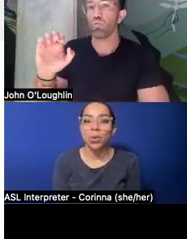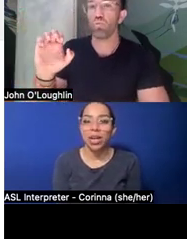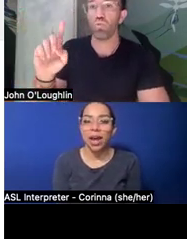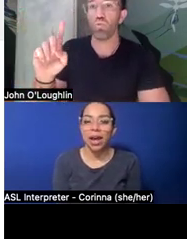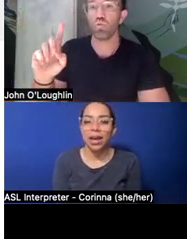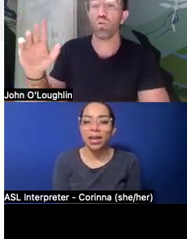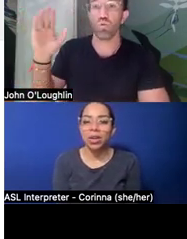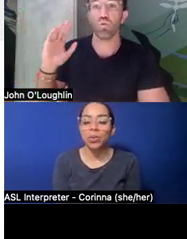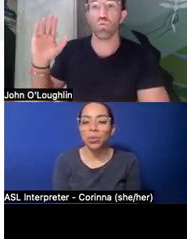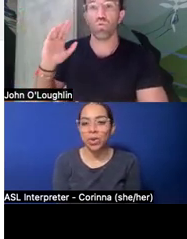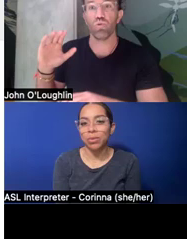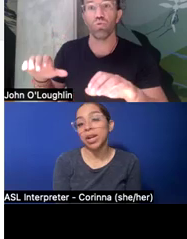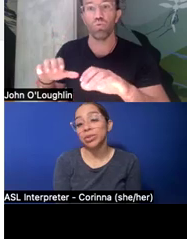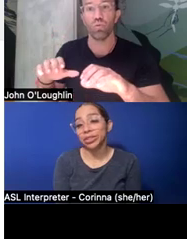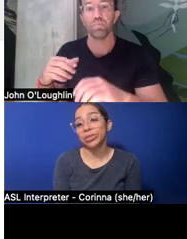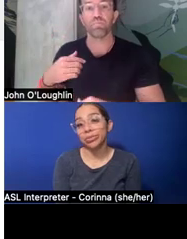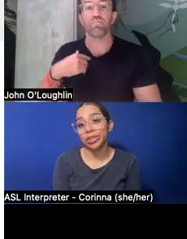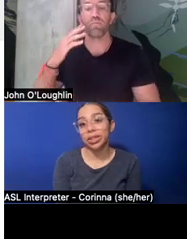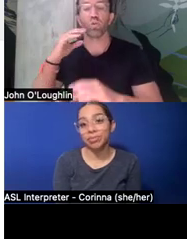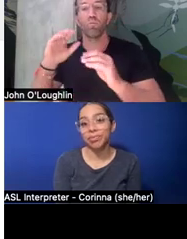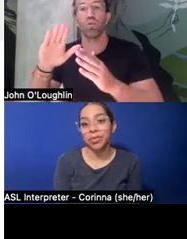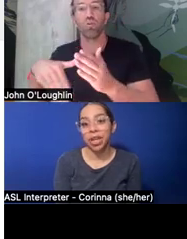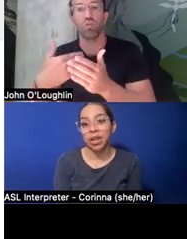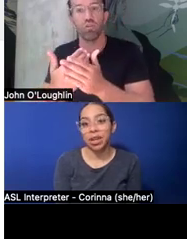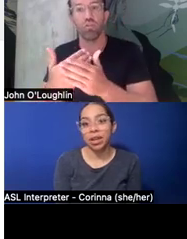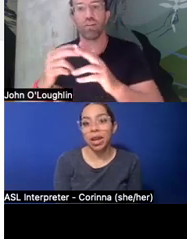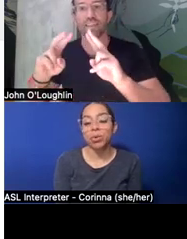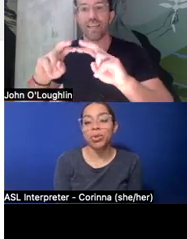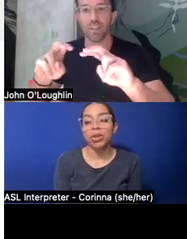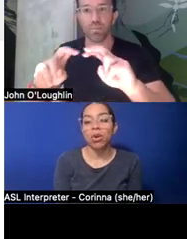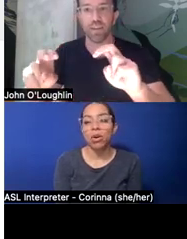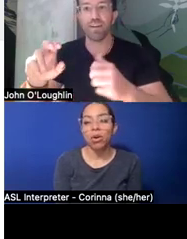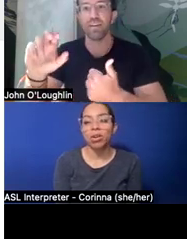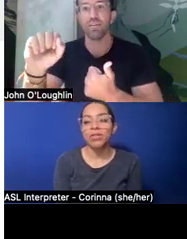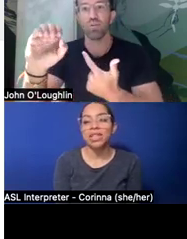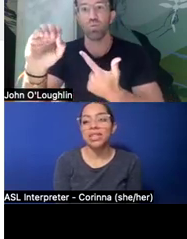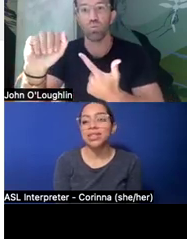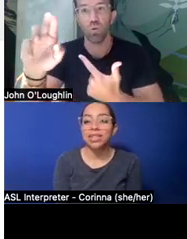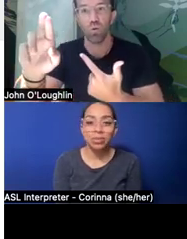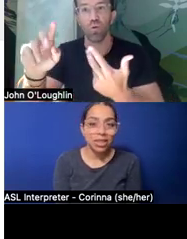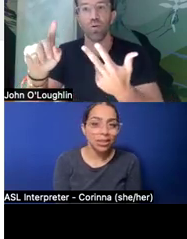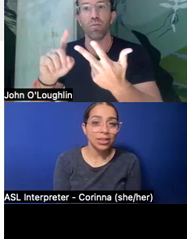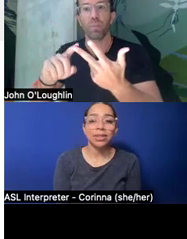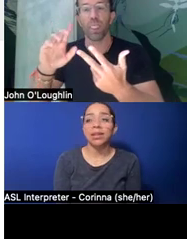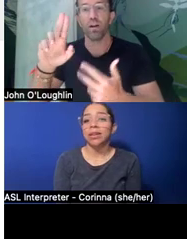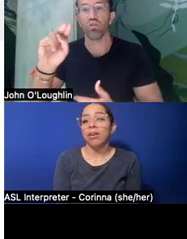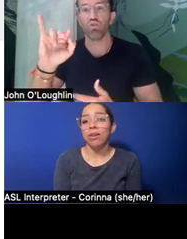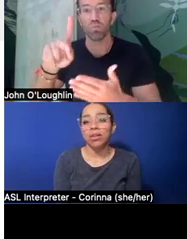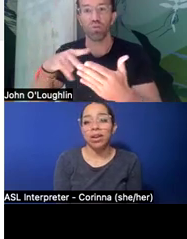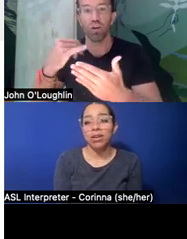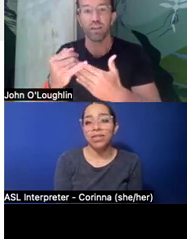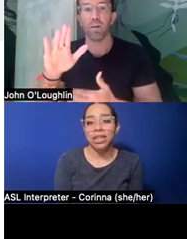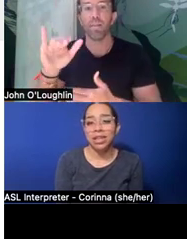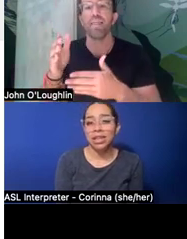So what I used to do, really, I would put all of the assessments,